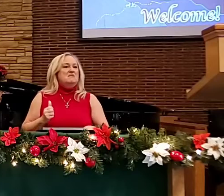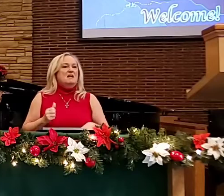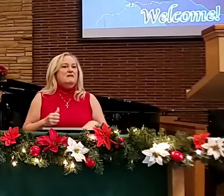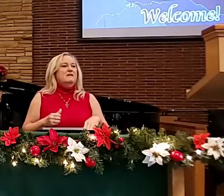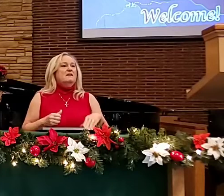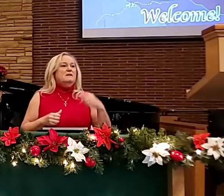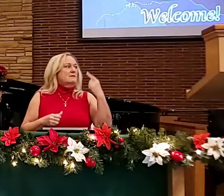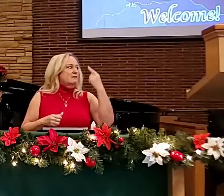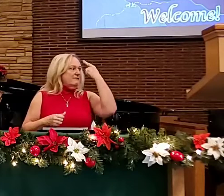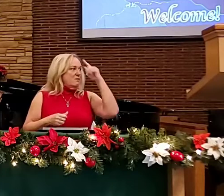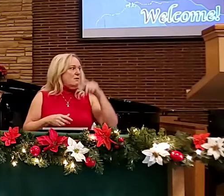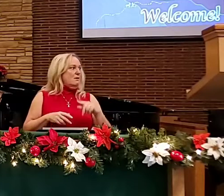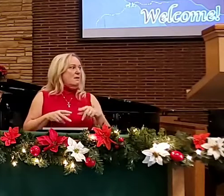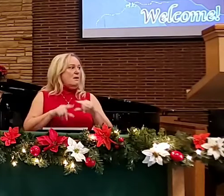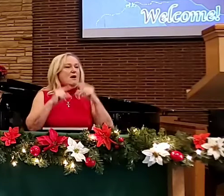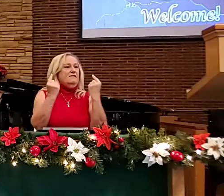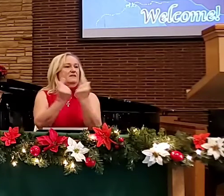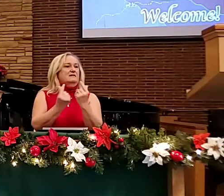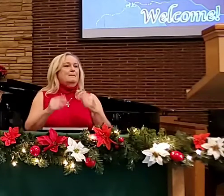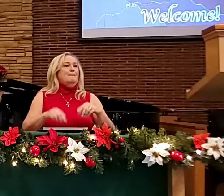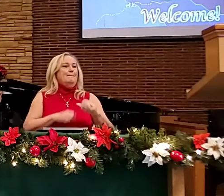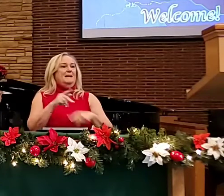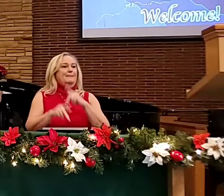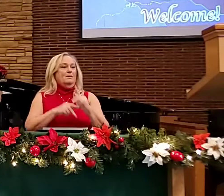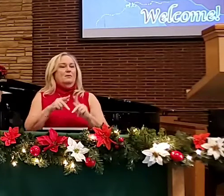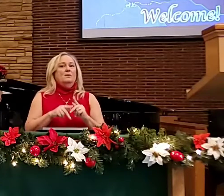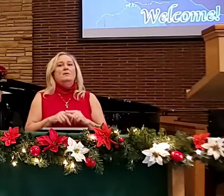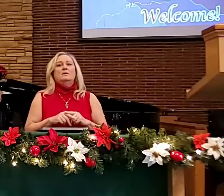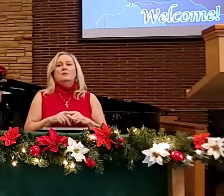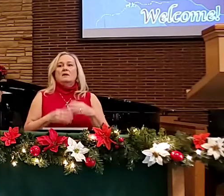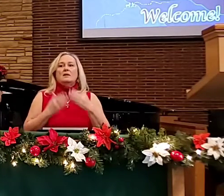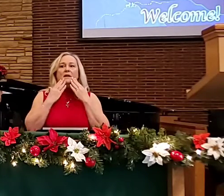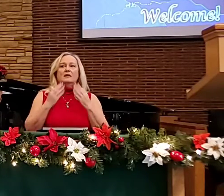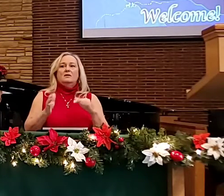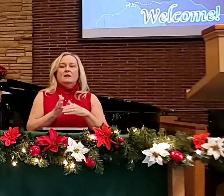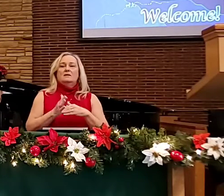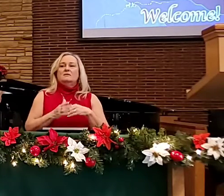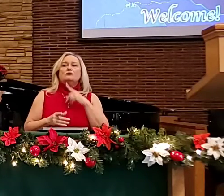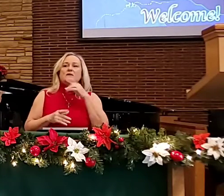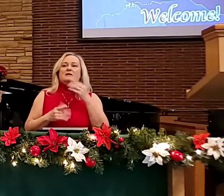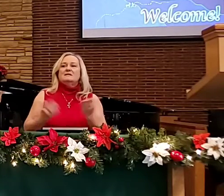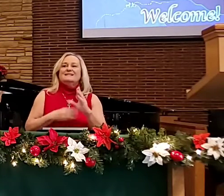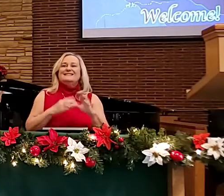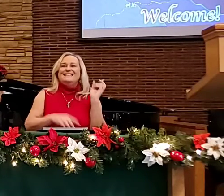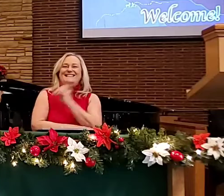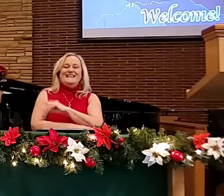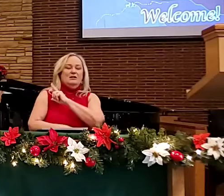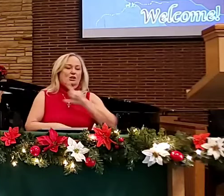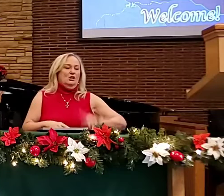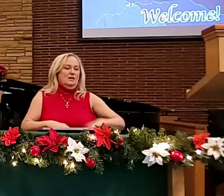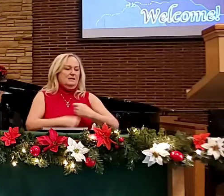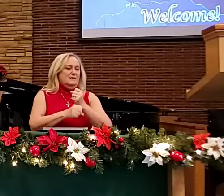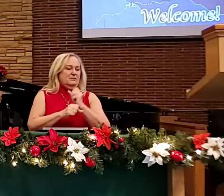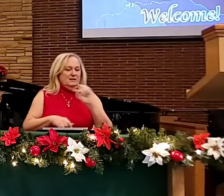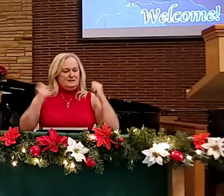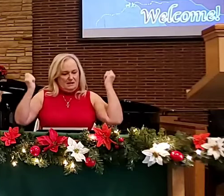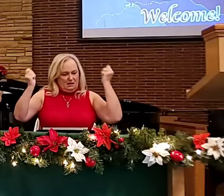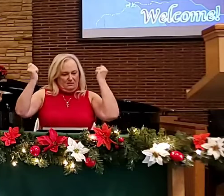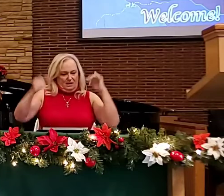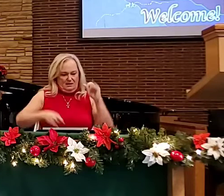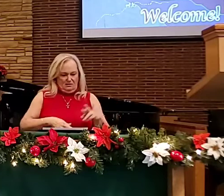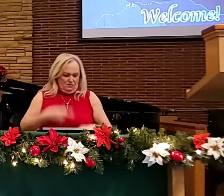administrative costs. So we thank you in advance for doing that. Truly, this is the day the Lord has made. As we celebrate